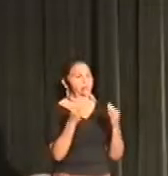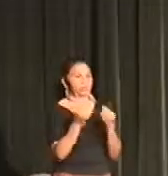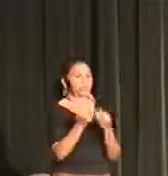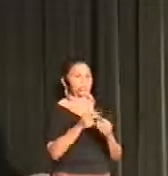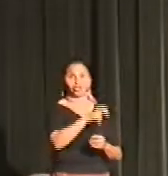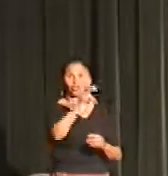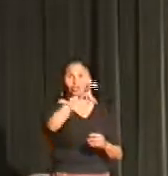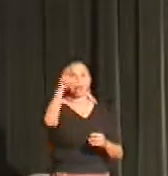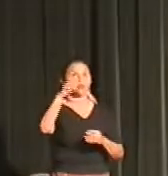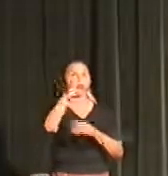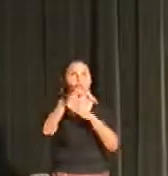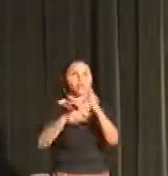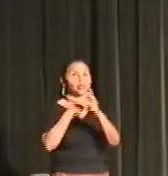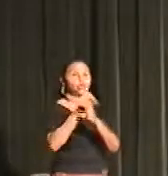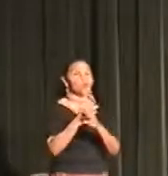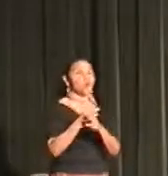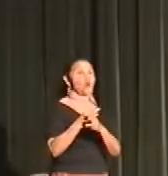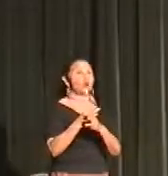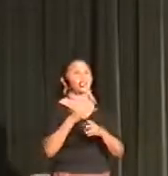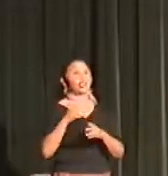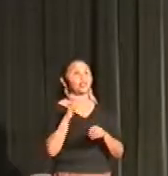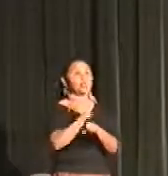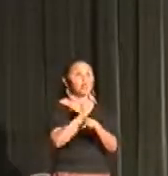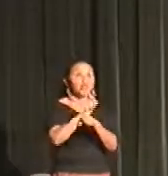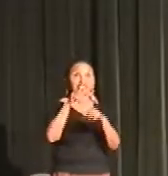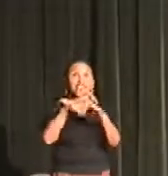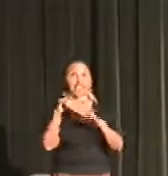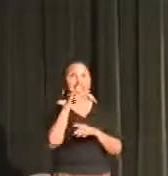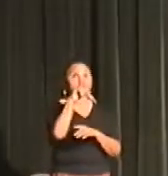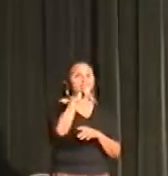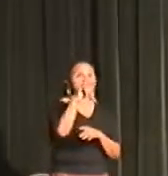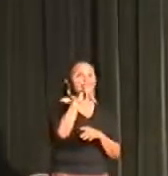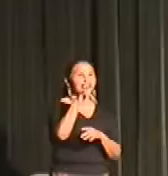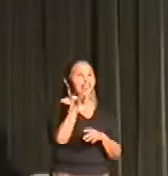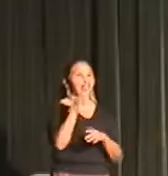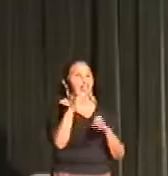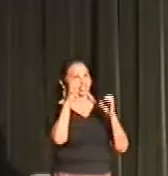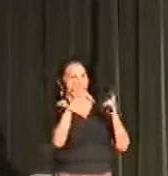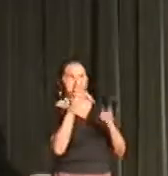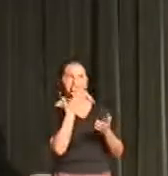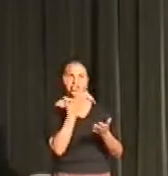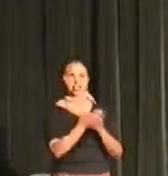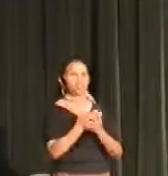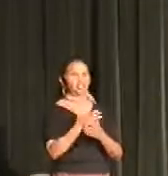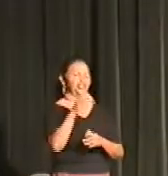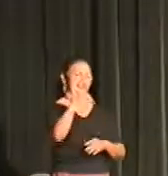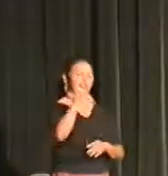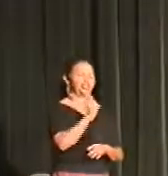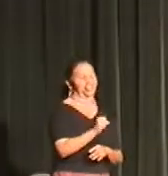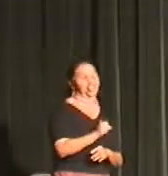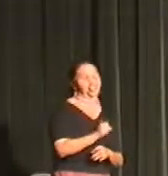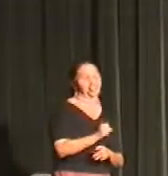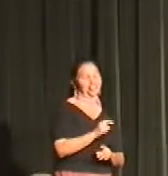a stewardess. She was very well educated. You know, she was Southern, you know, so she had that Southern thing.